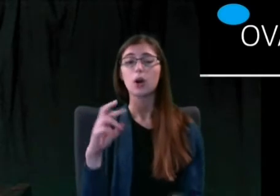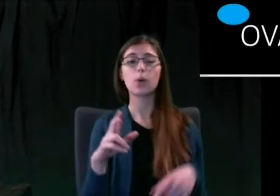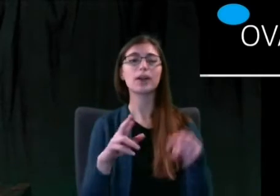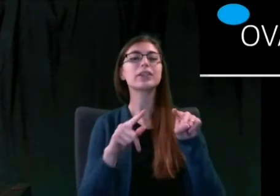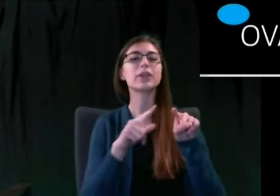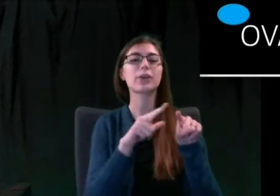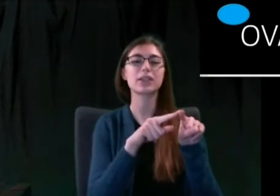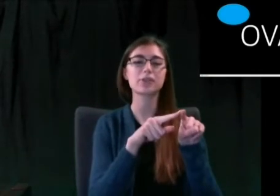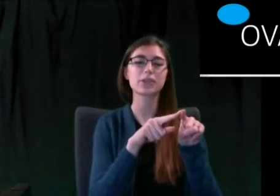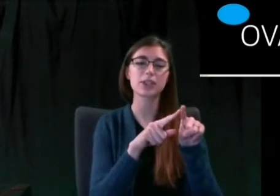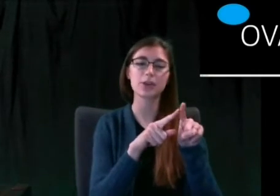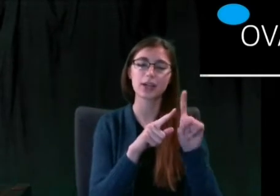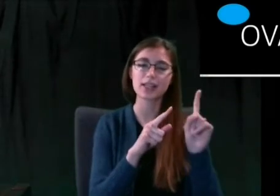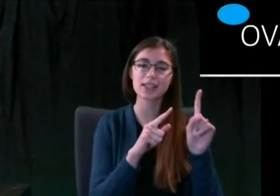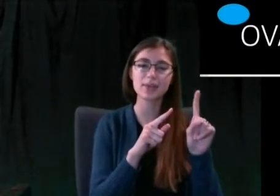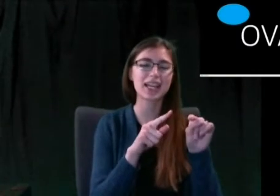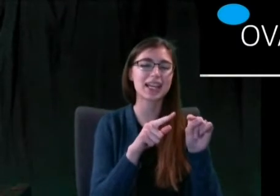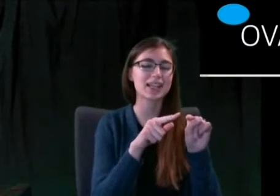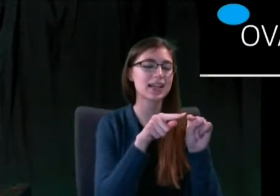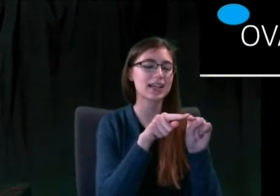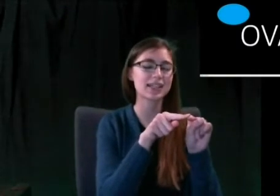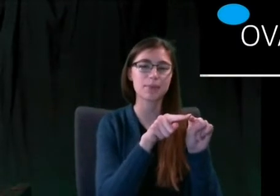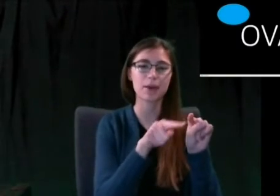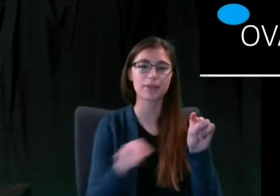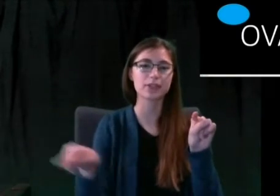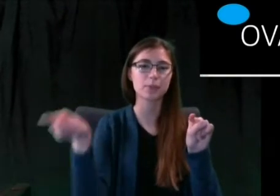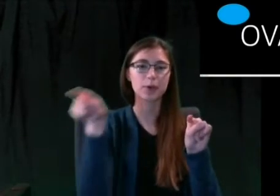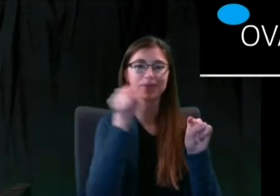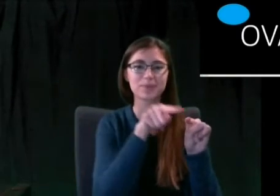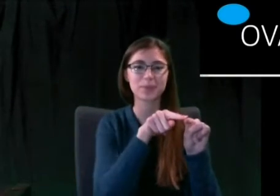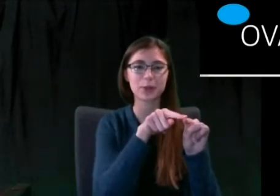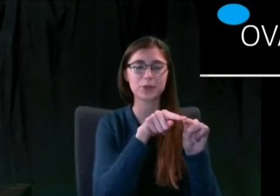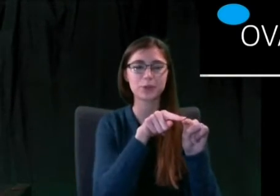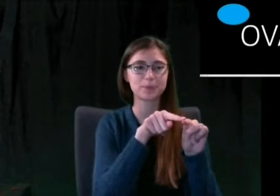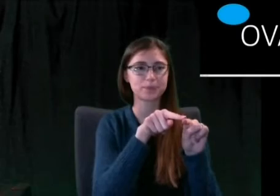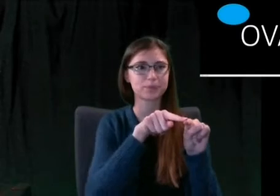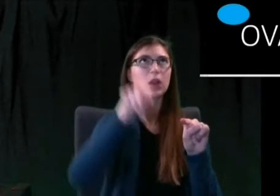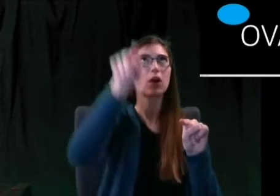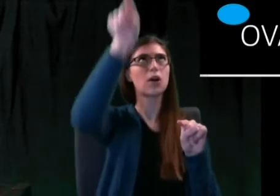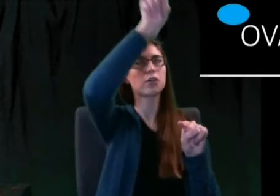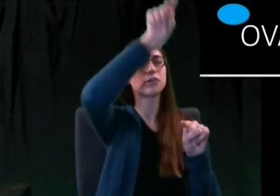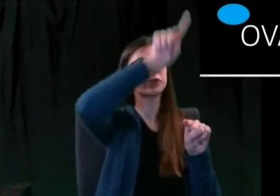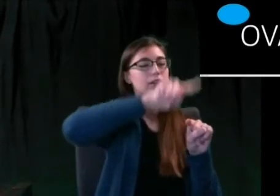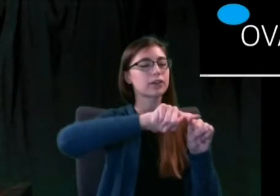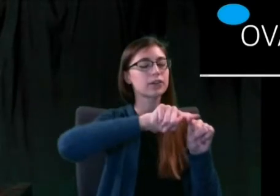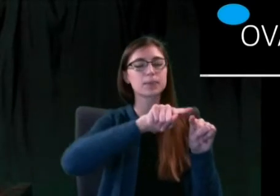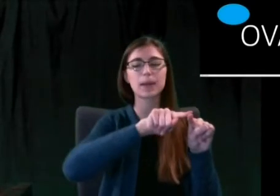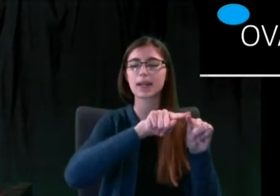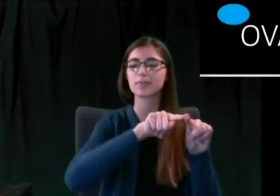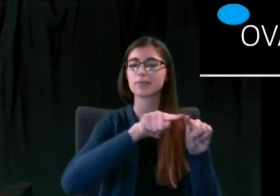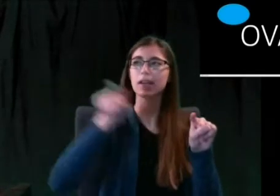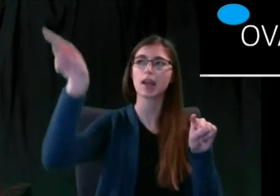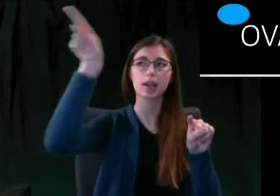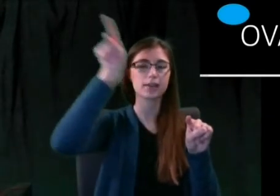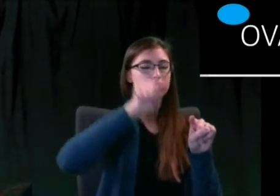or you can use your non-dominant hand as a reference point. Oval. Oval can go this way, it can go this